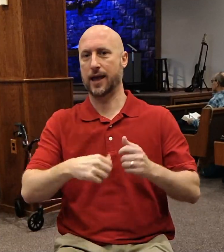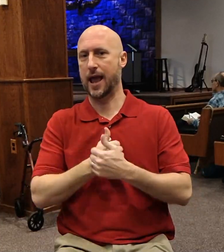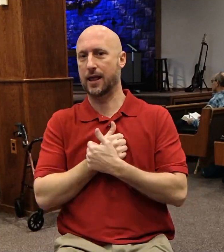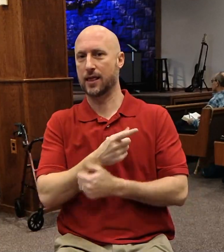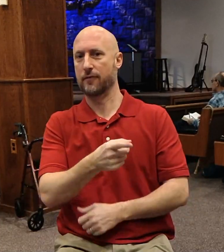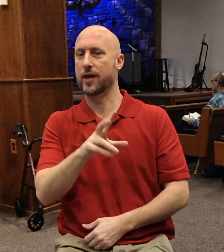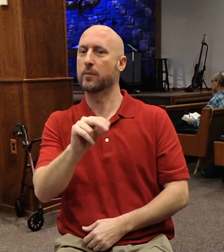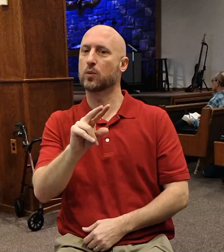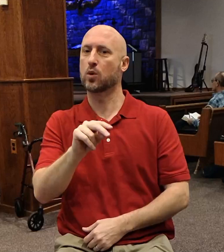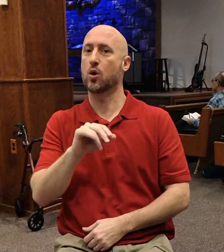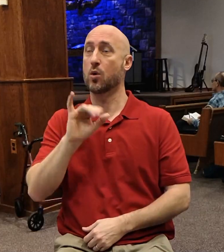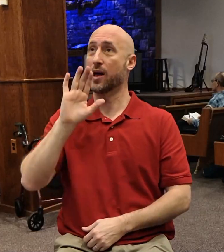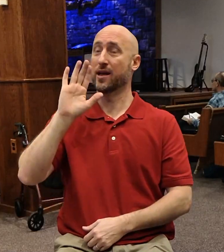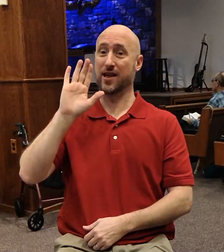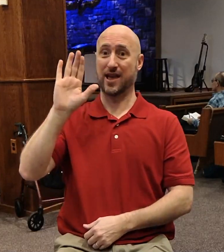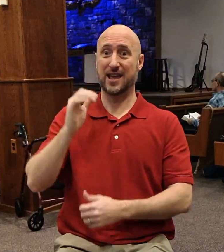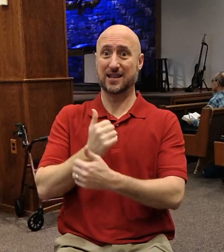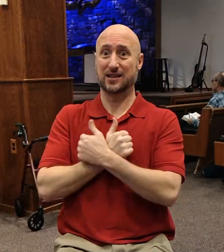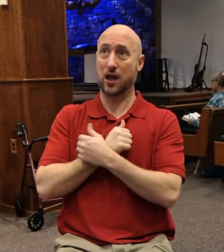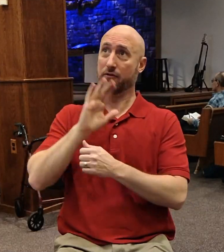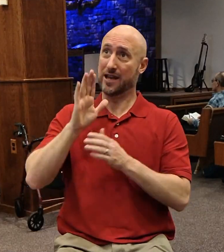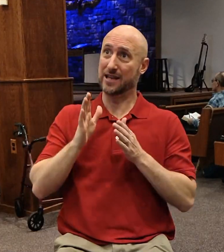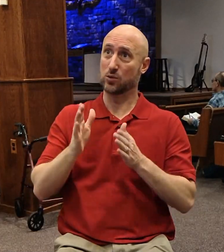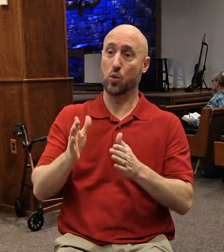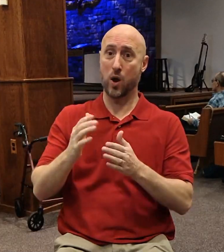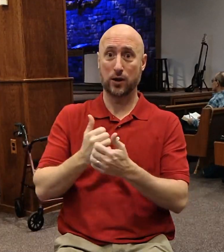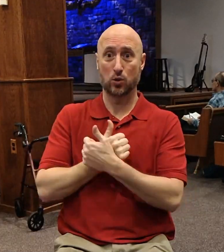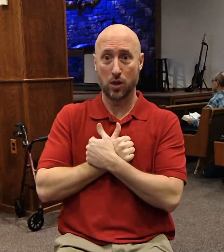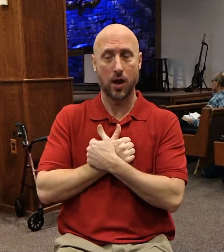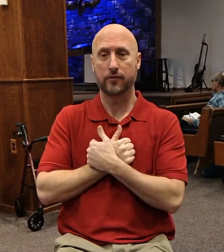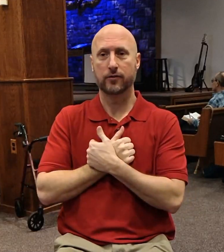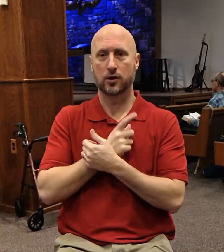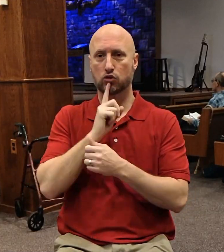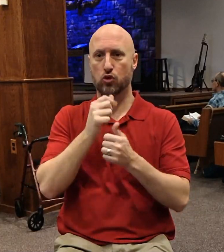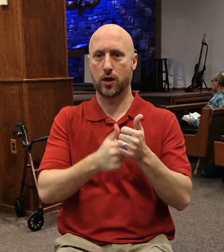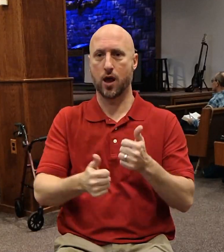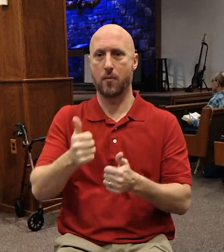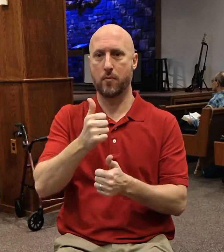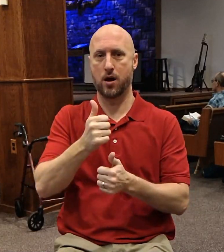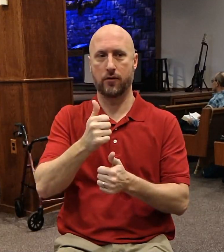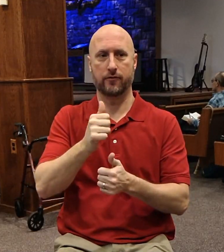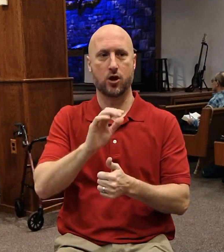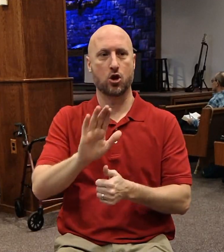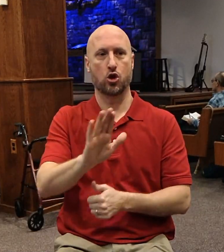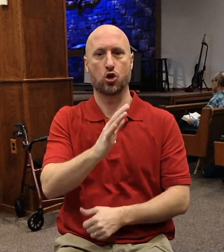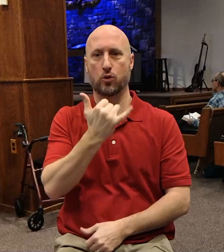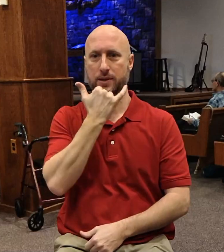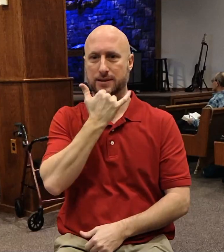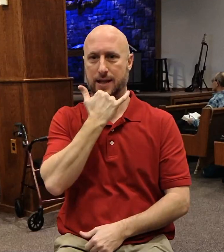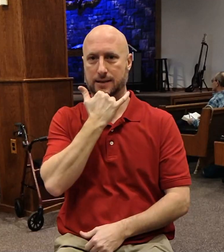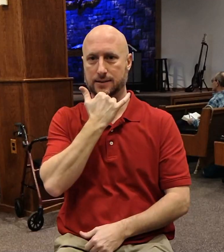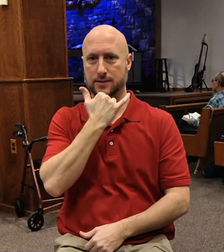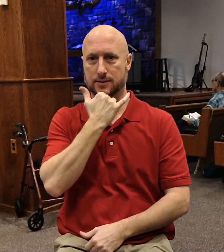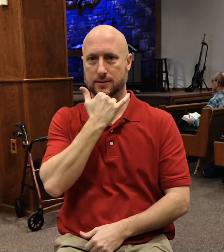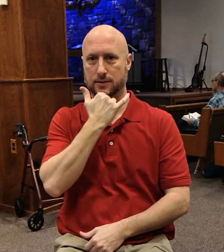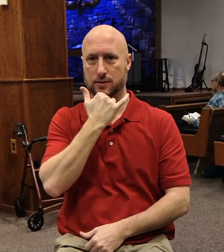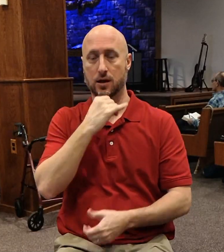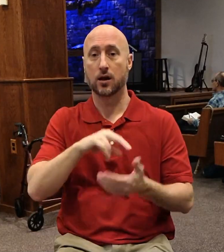to the fault of its object. Aren't you glad? It was superior enough to love me and all my faults.